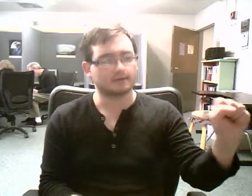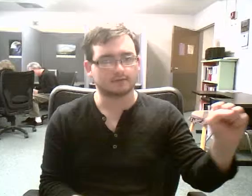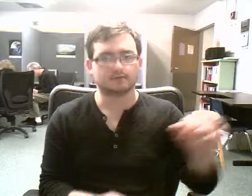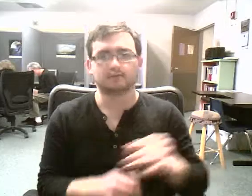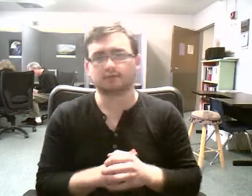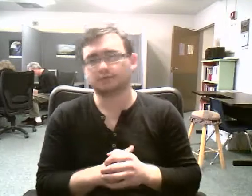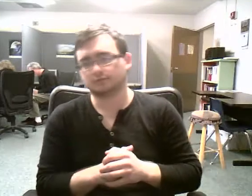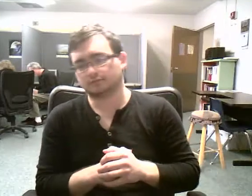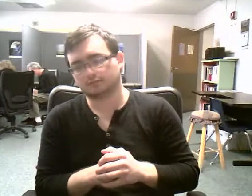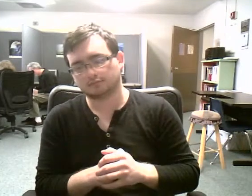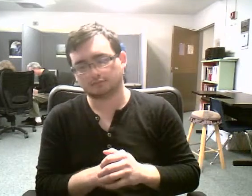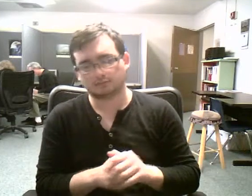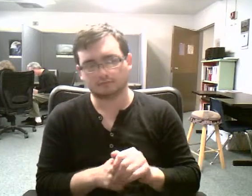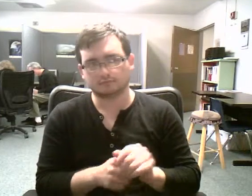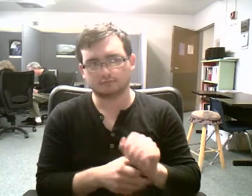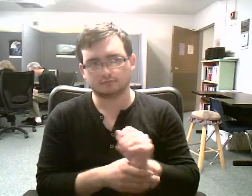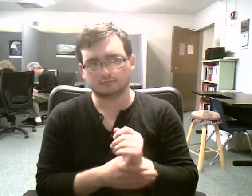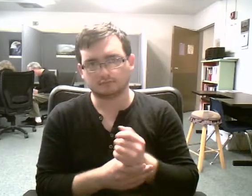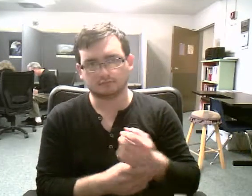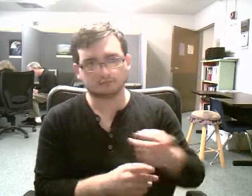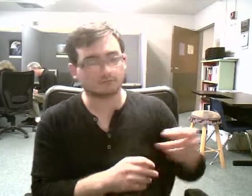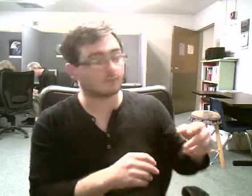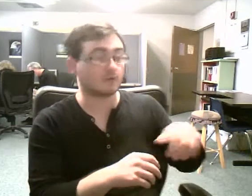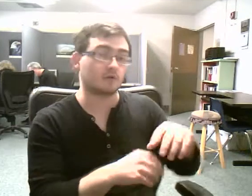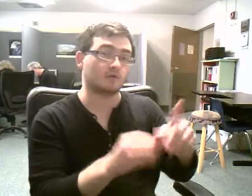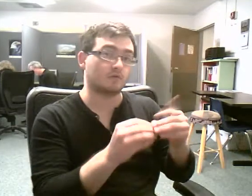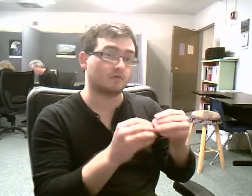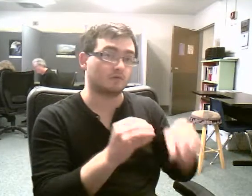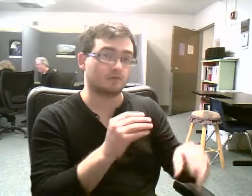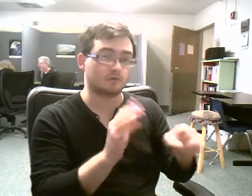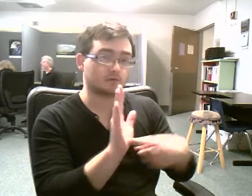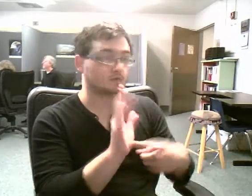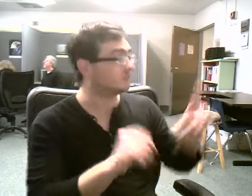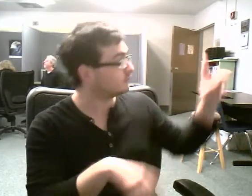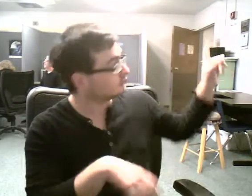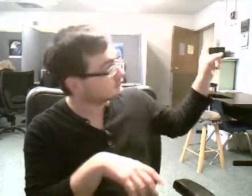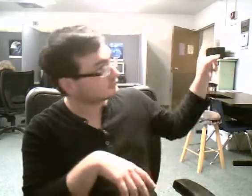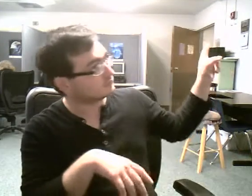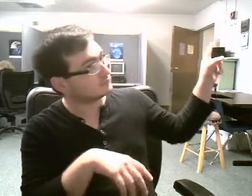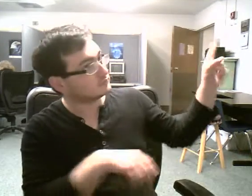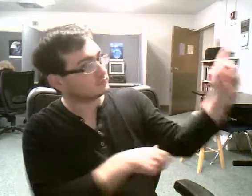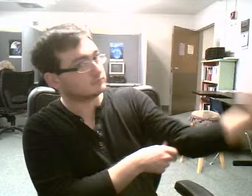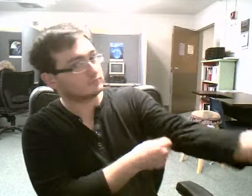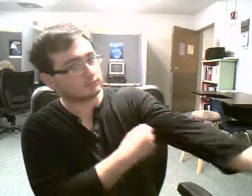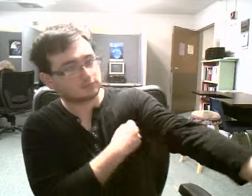dioxide. That is another synthesis reaction, where elements combine to form compounds. So that's what